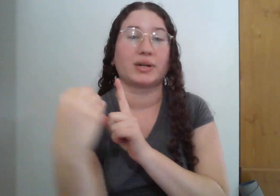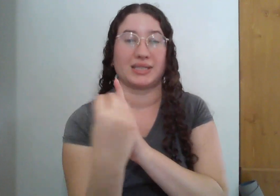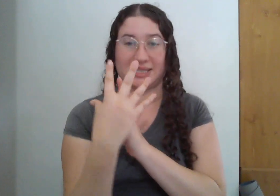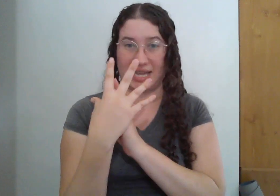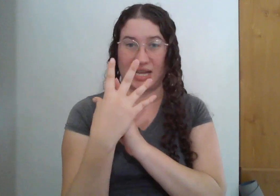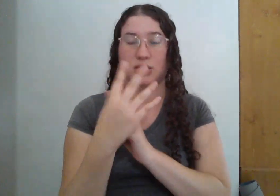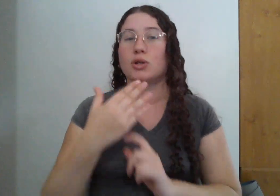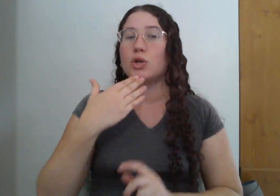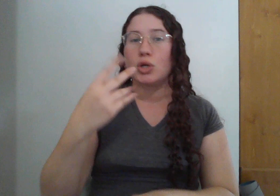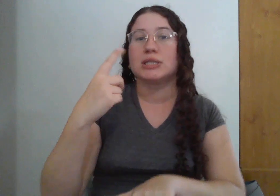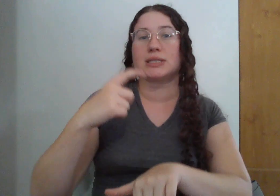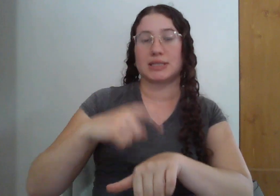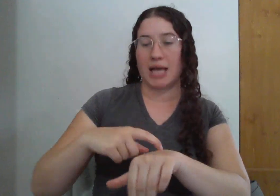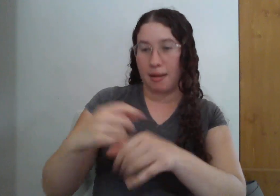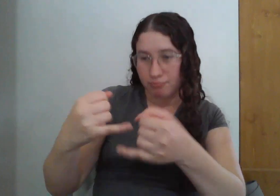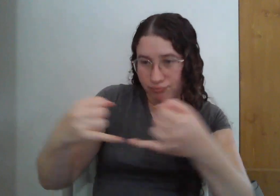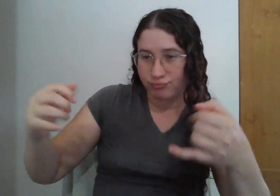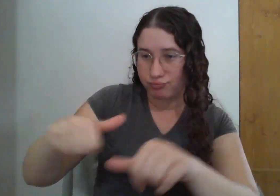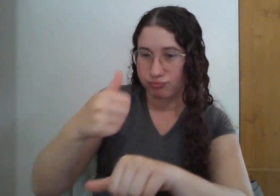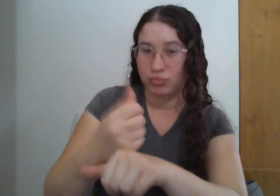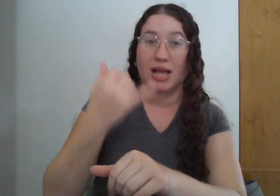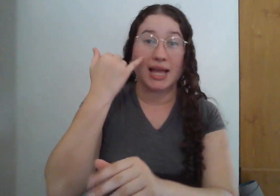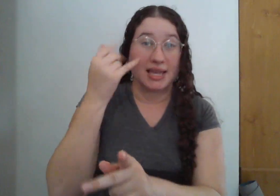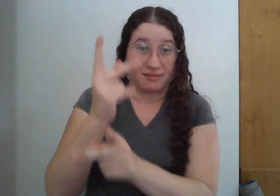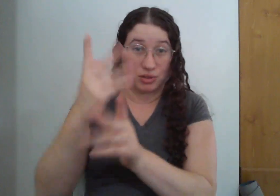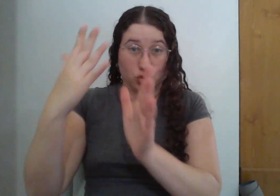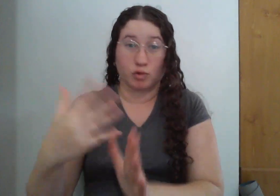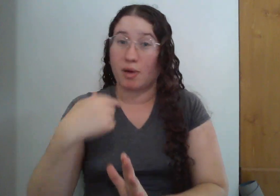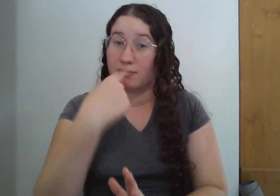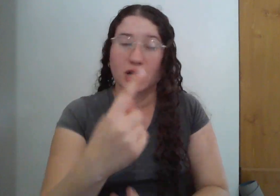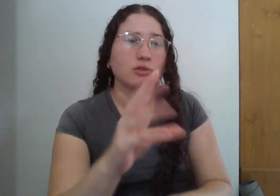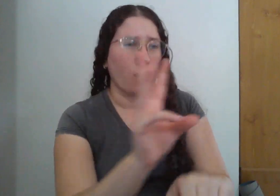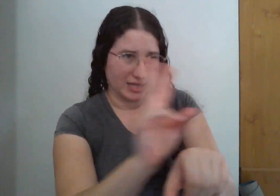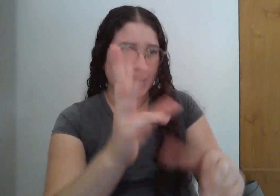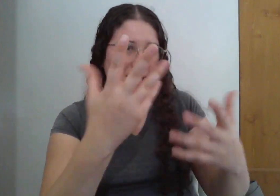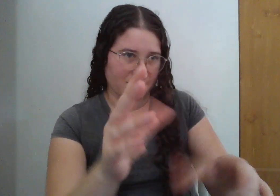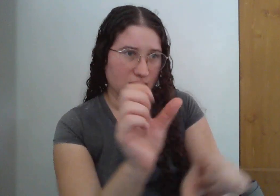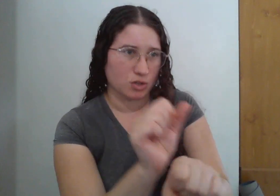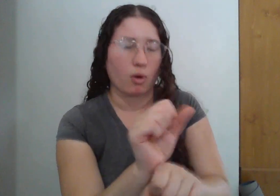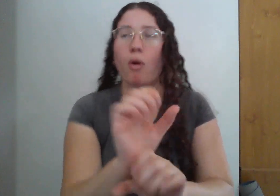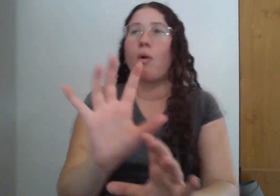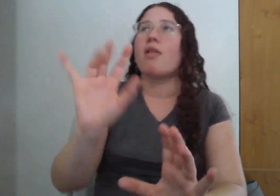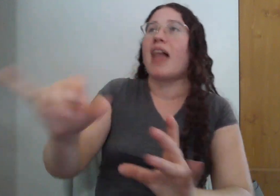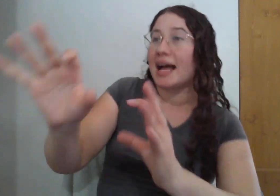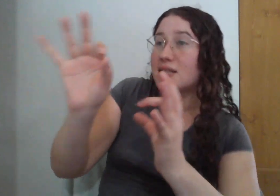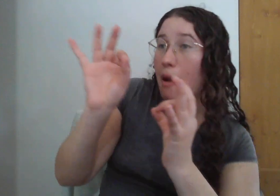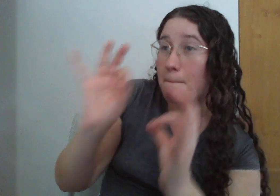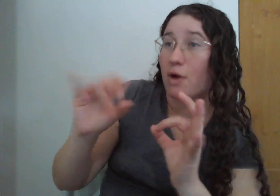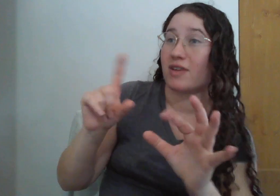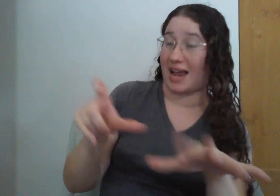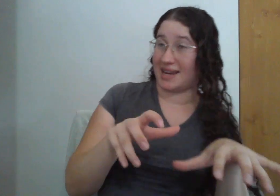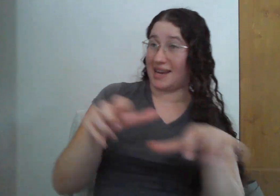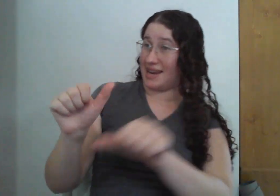your supervisor tells you the workday ends at 6, just flow it in. That's perfect. I need to leave work at